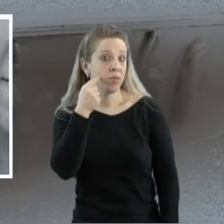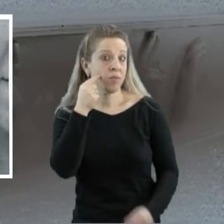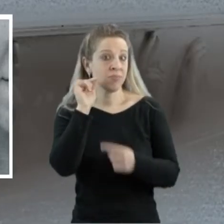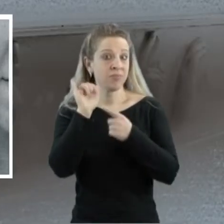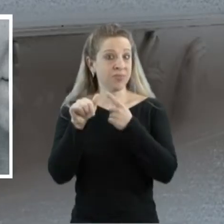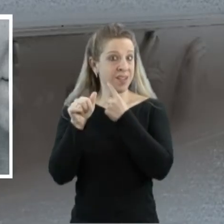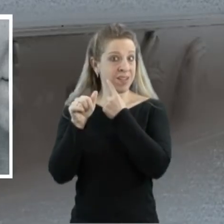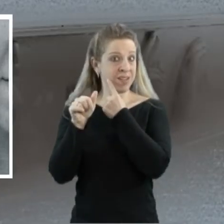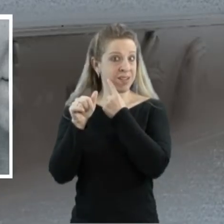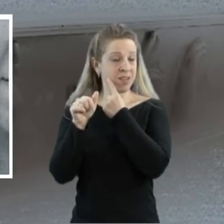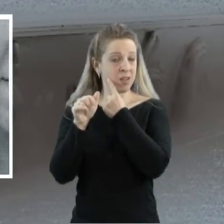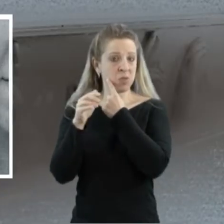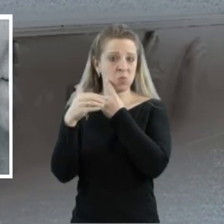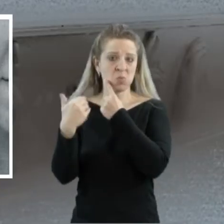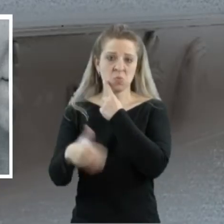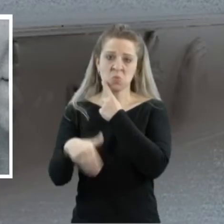Clerc had a bad scar on his face.